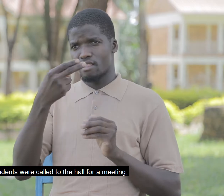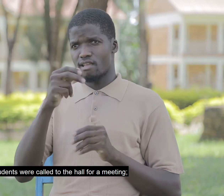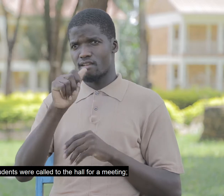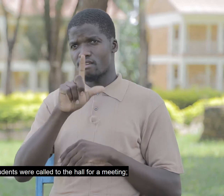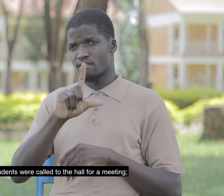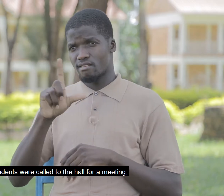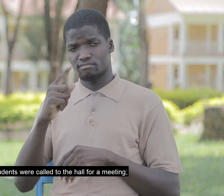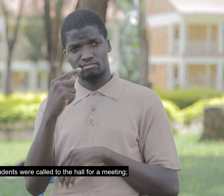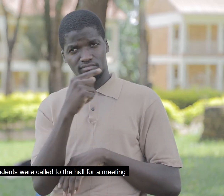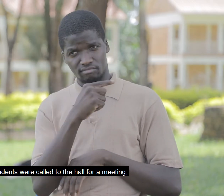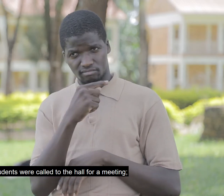hall for a meeting.